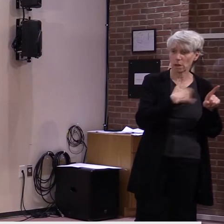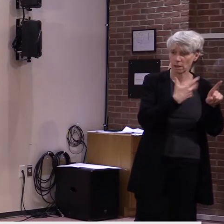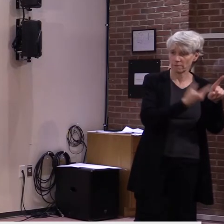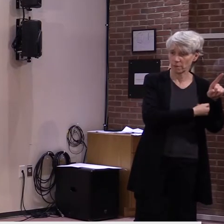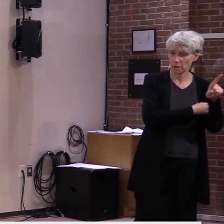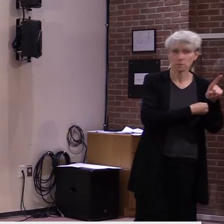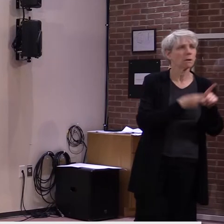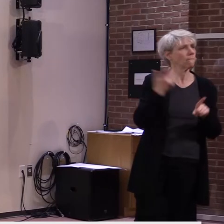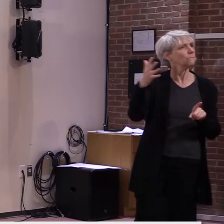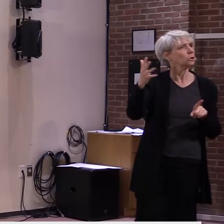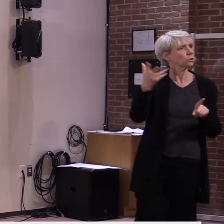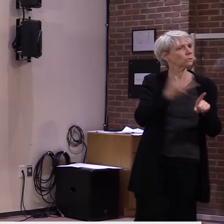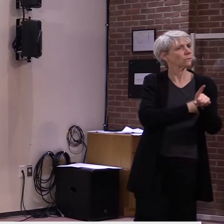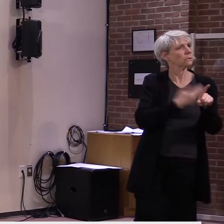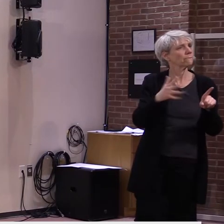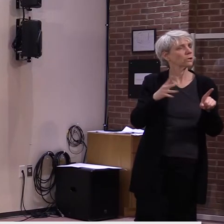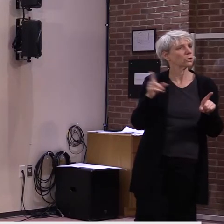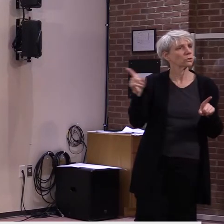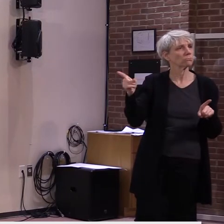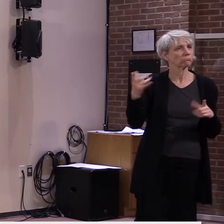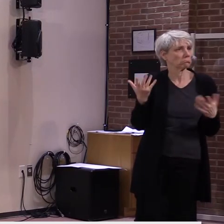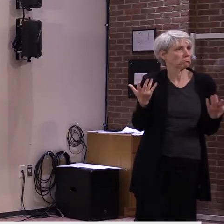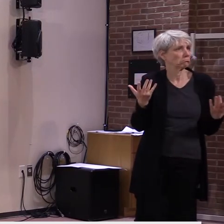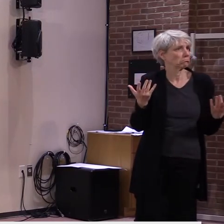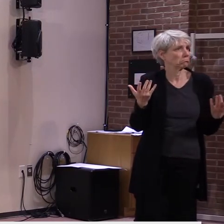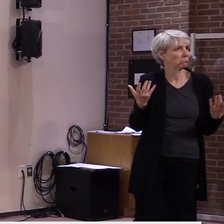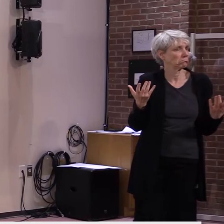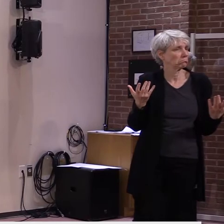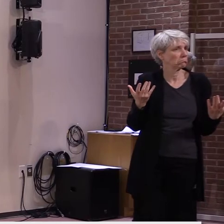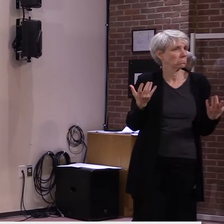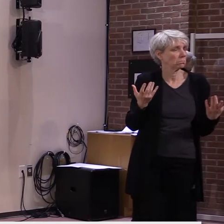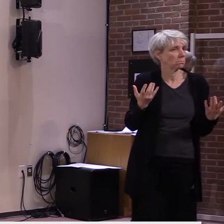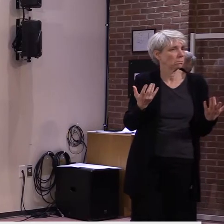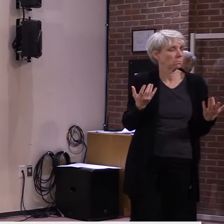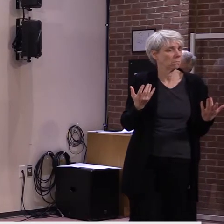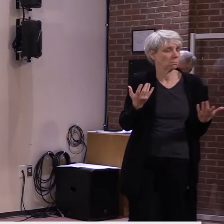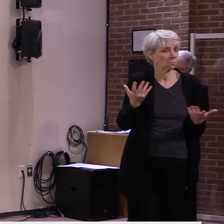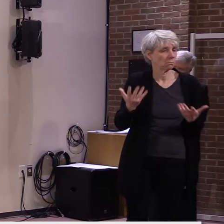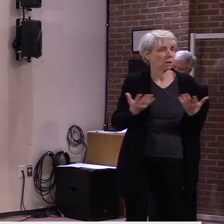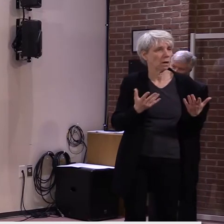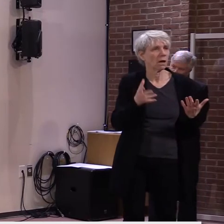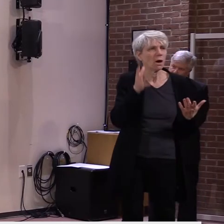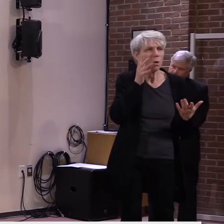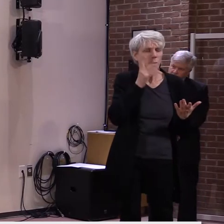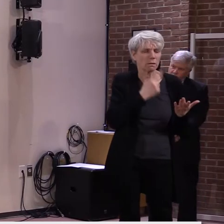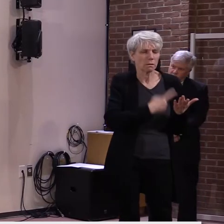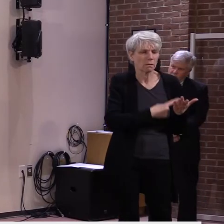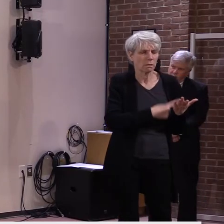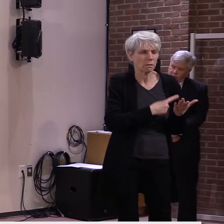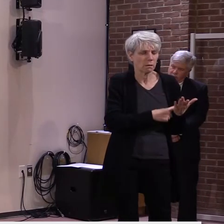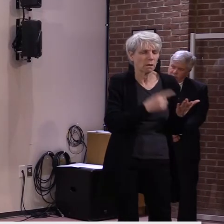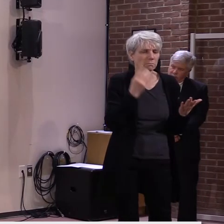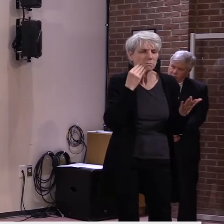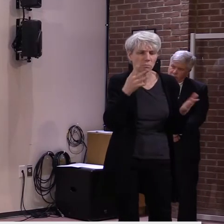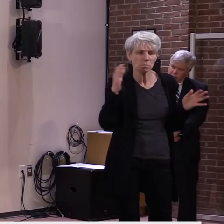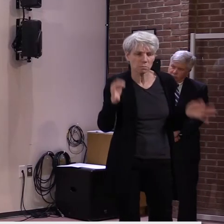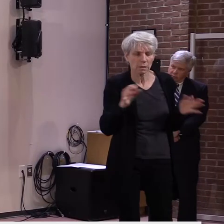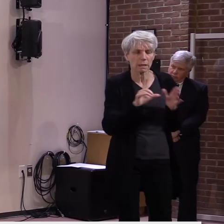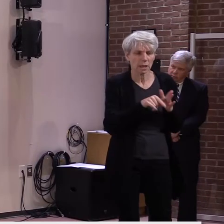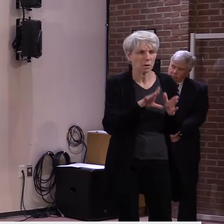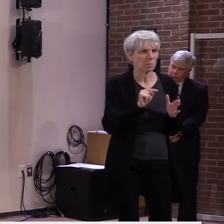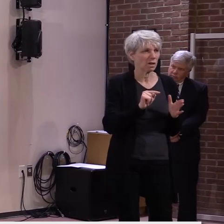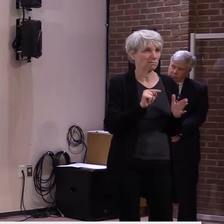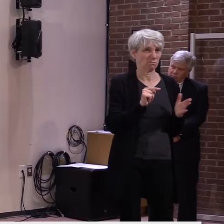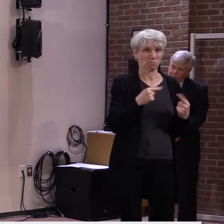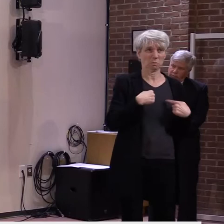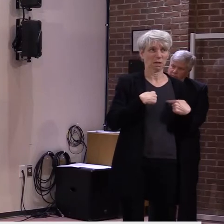Vaccinated. So, I mean, I would, again, we'll be contemplating this, but I see